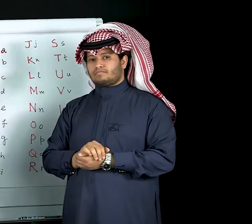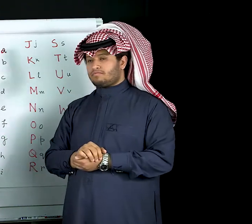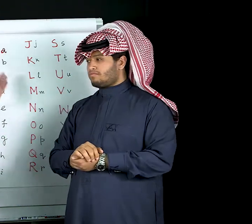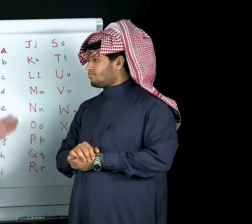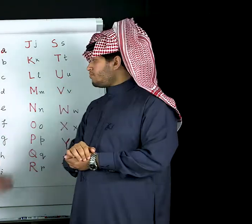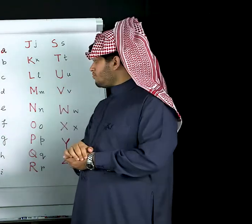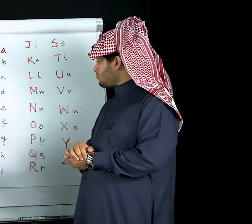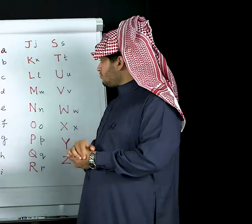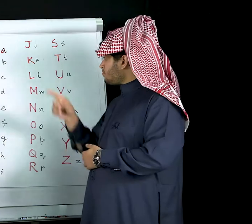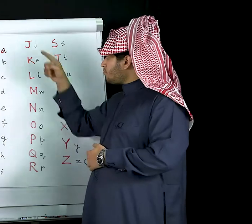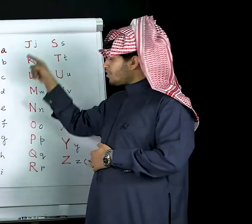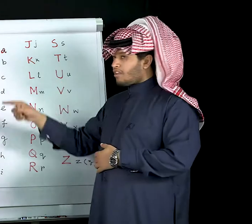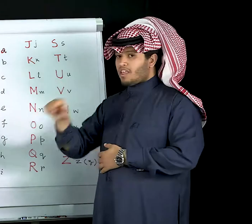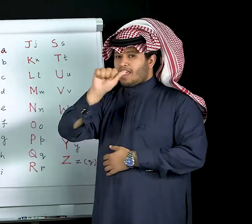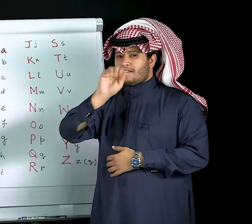These are the alphabet letters